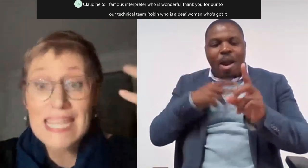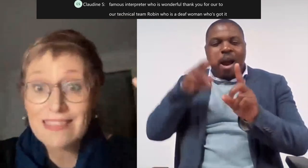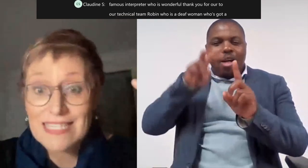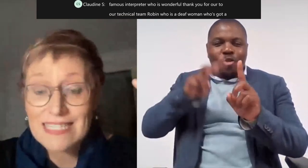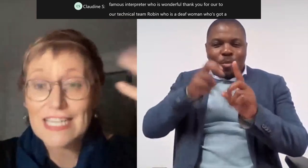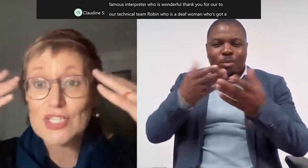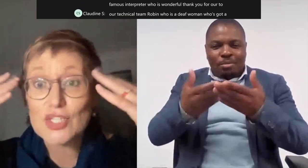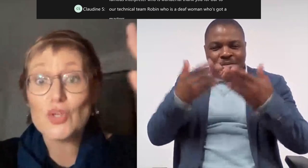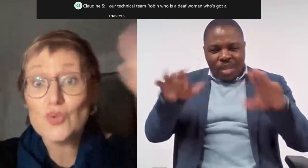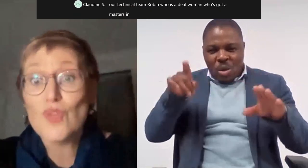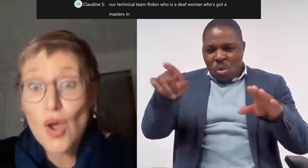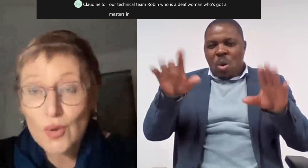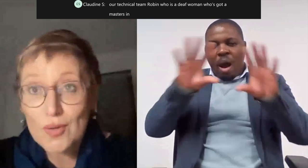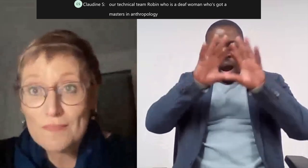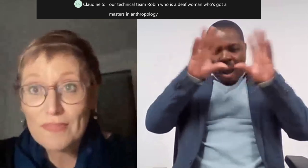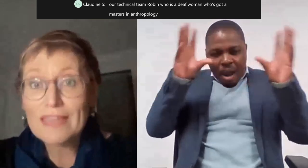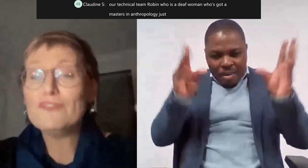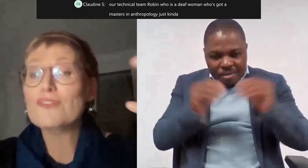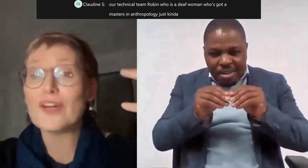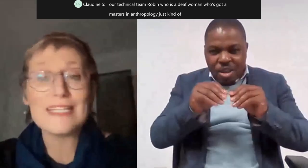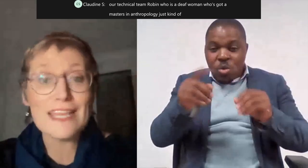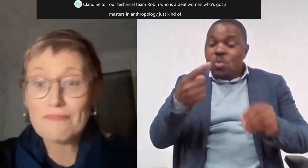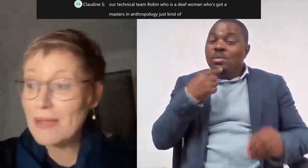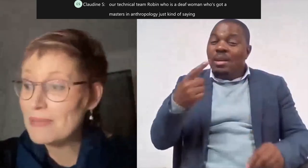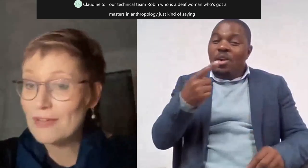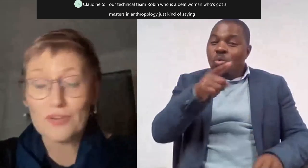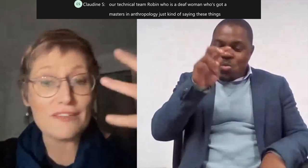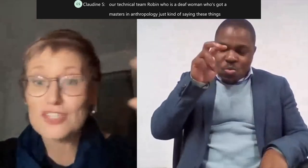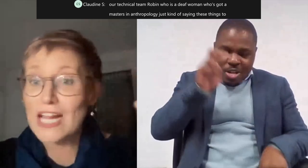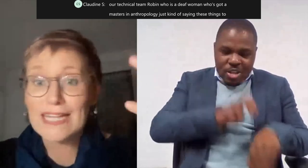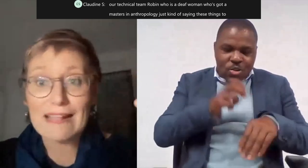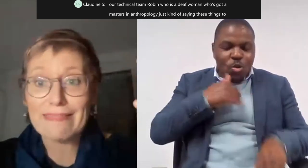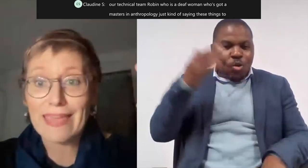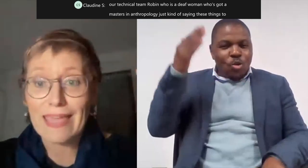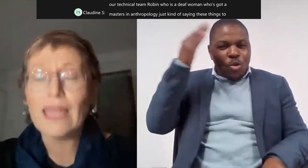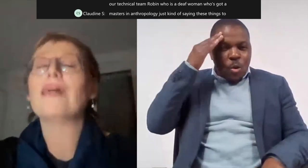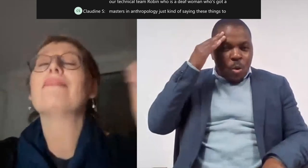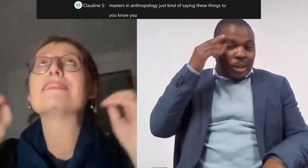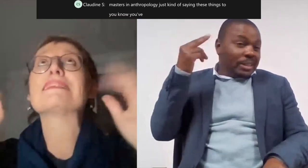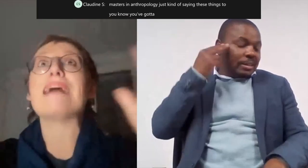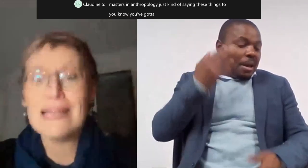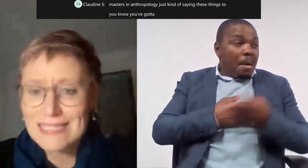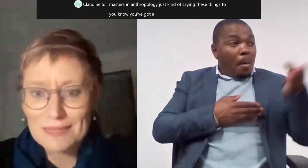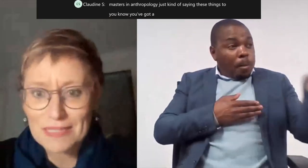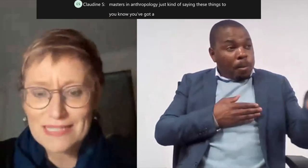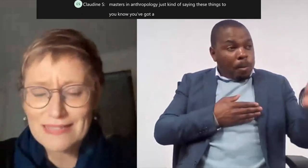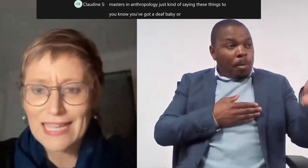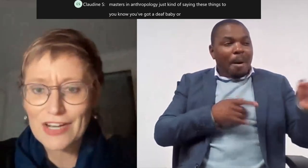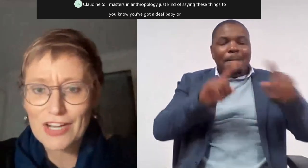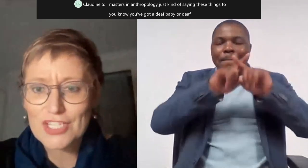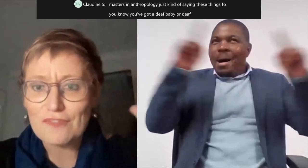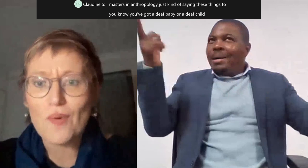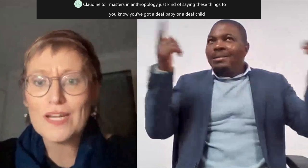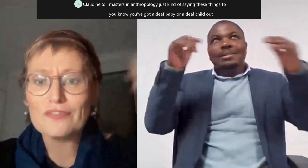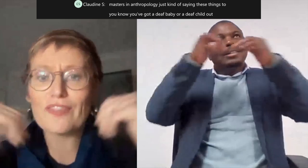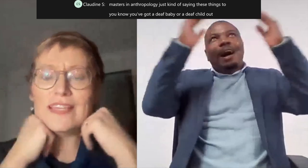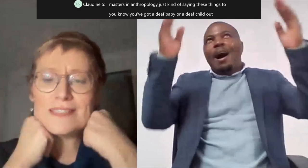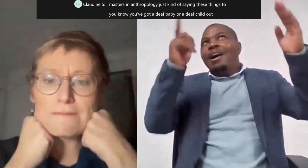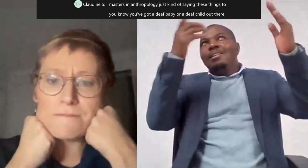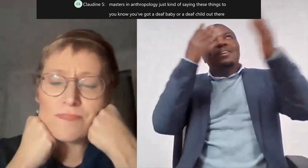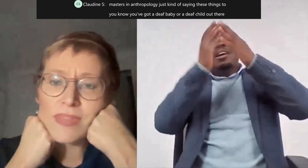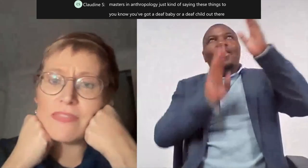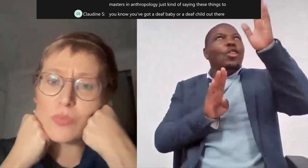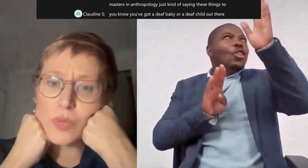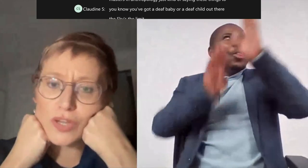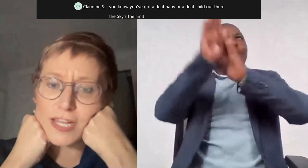kind of saying these things so you know. If you've got a deaf bubby or a deaf child out there, the sky's the limit. They're going to achieve wonderful